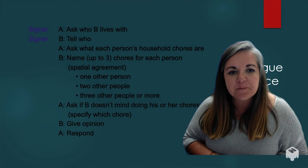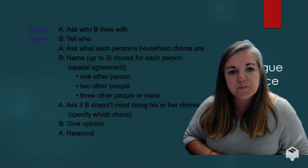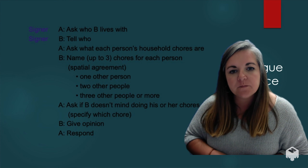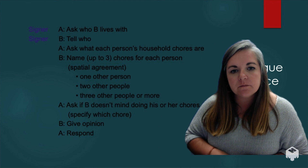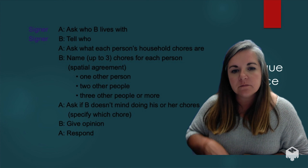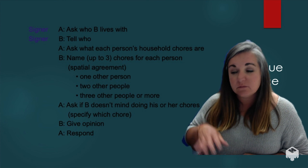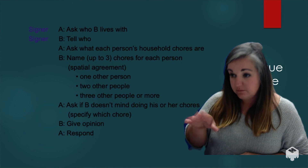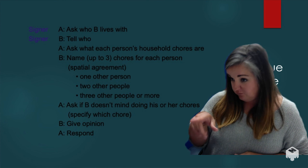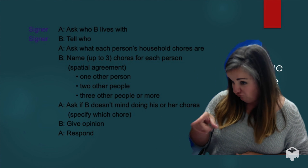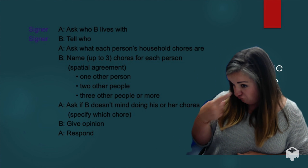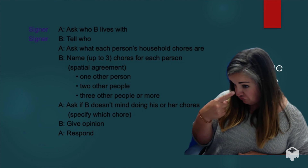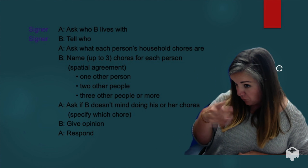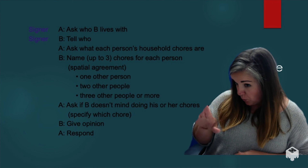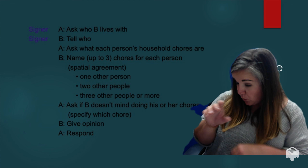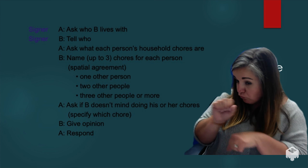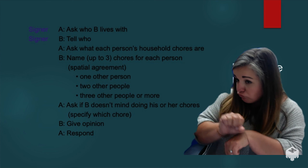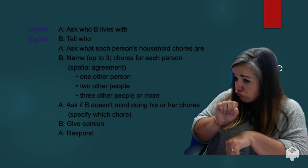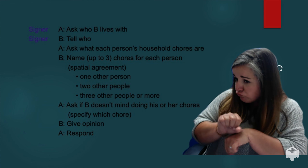Okay.